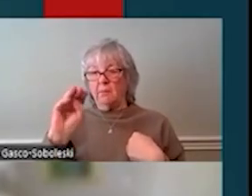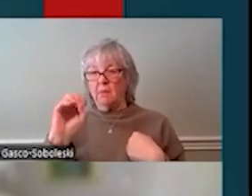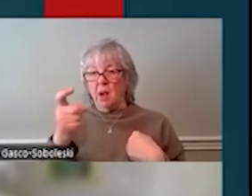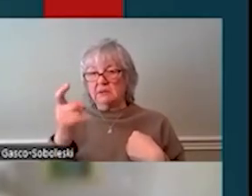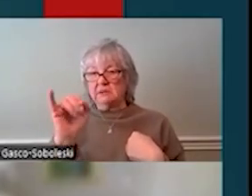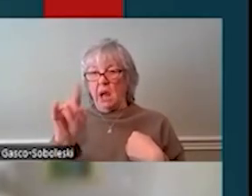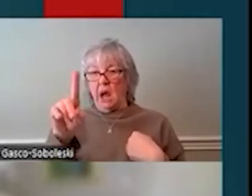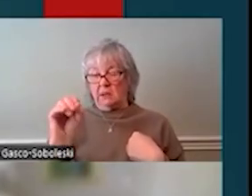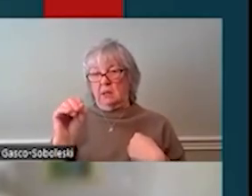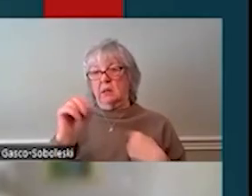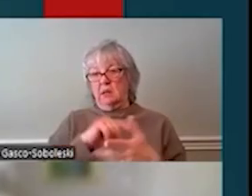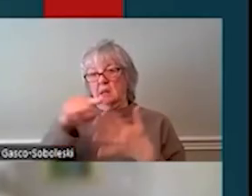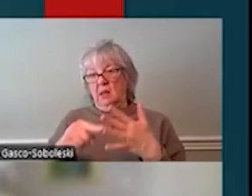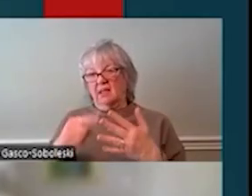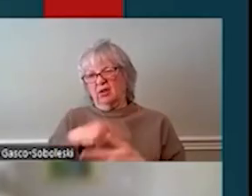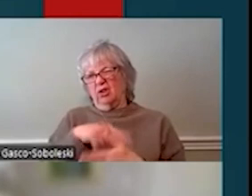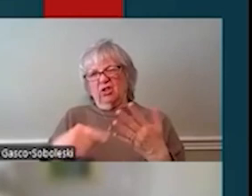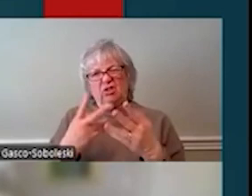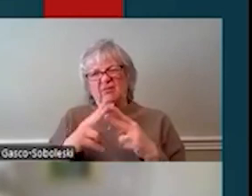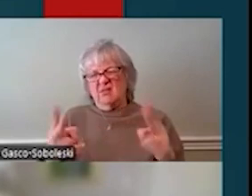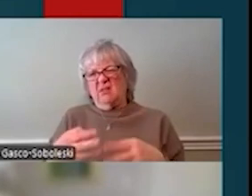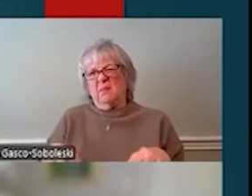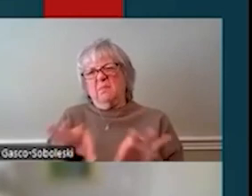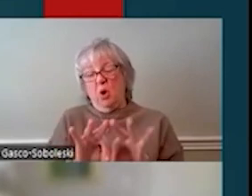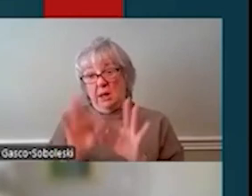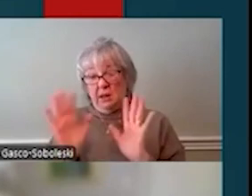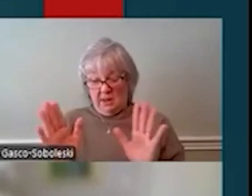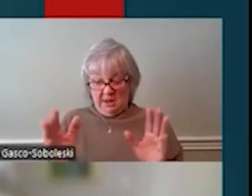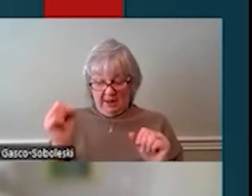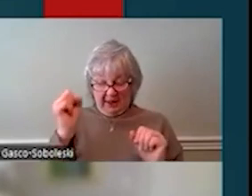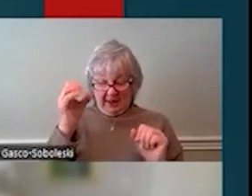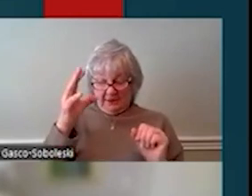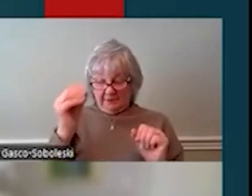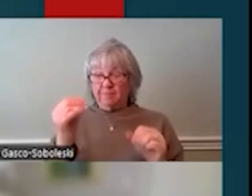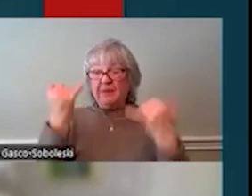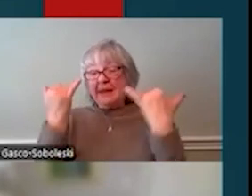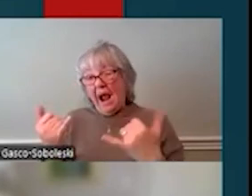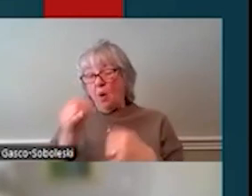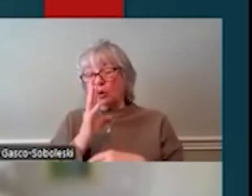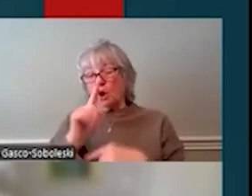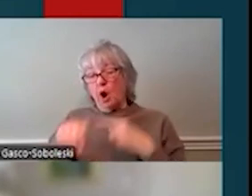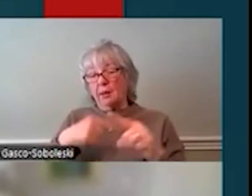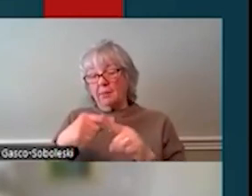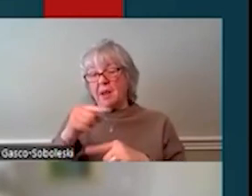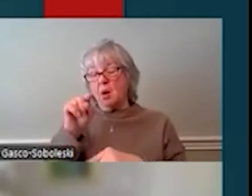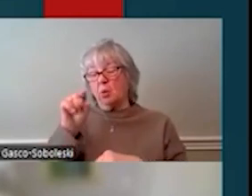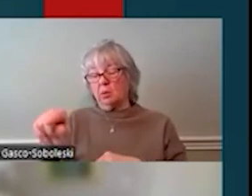We also have a strobe light for carbon monoxide, really, really important alert systems to